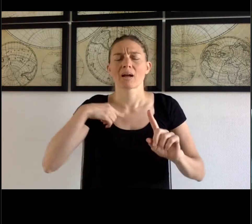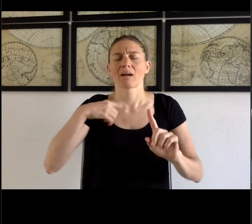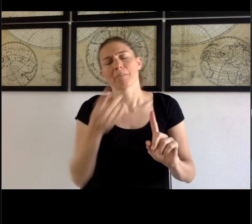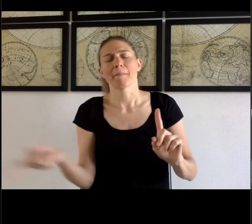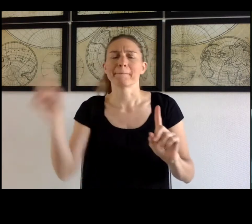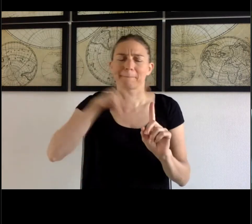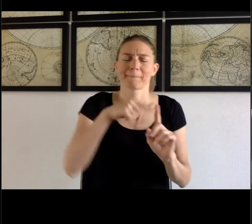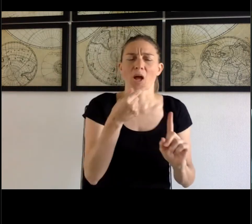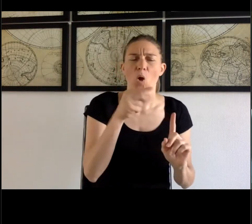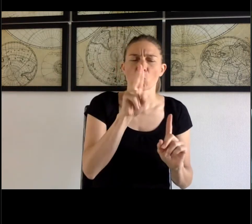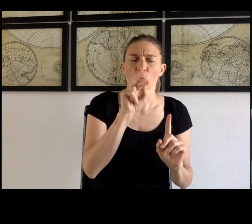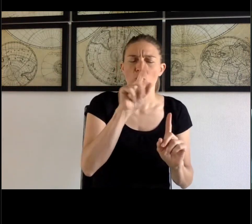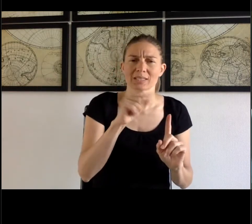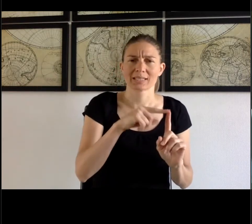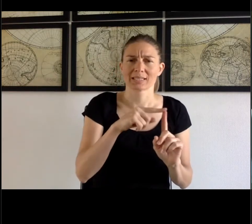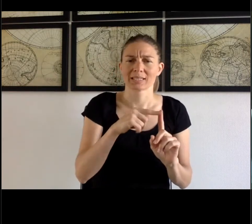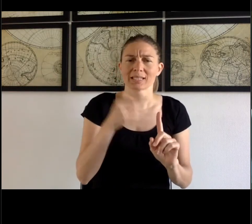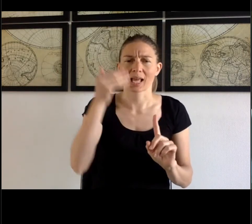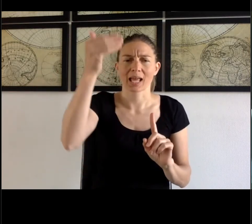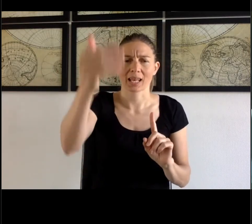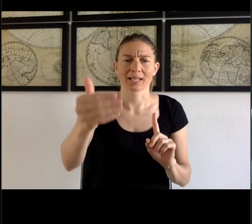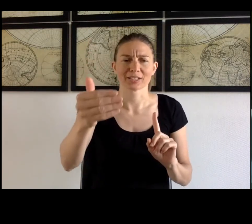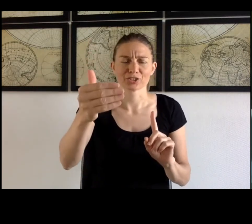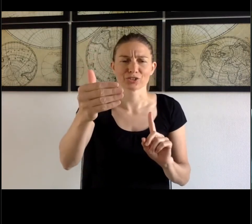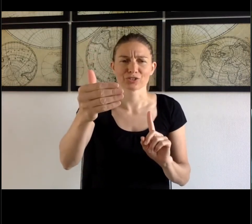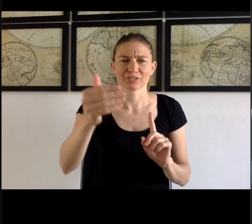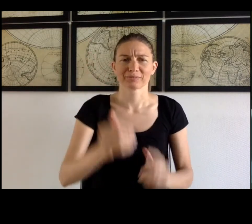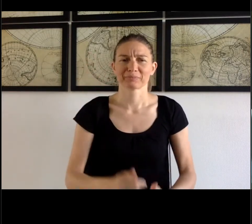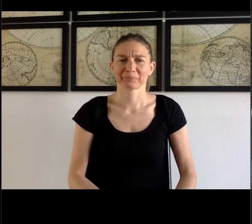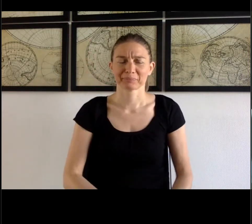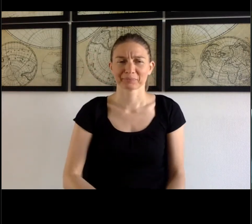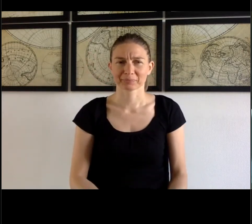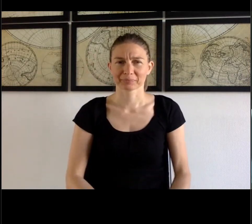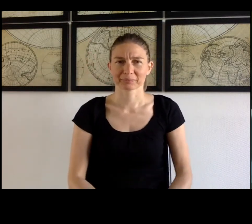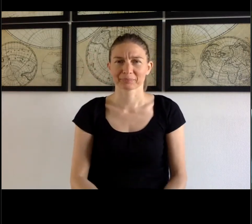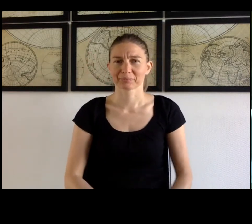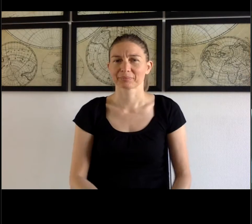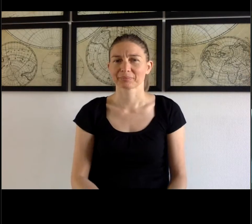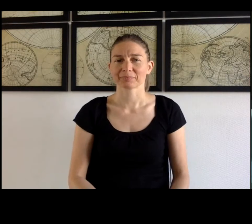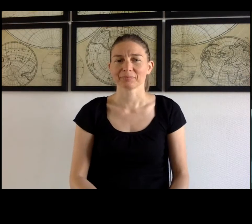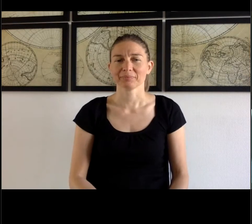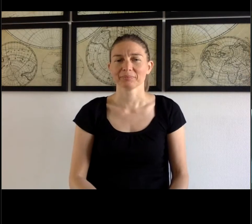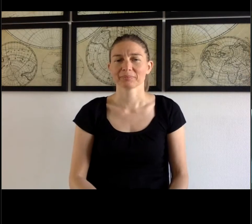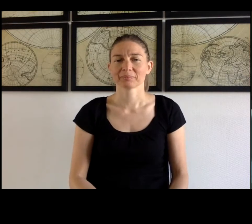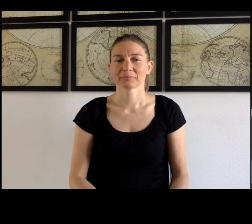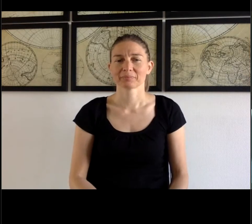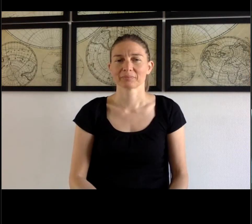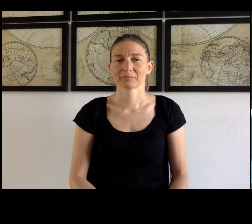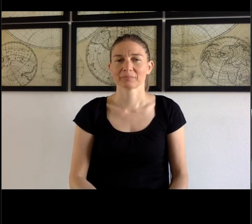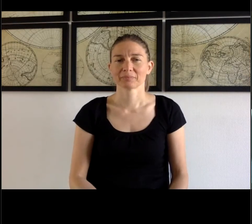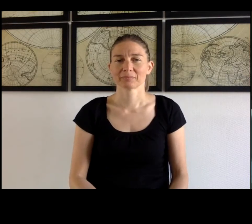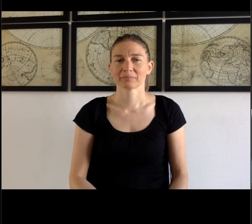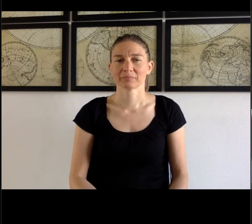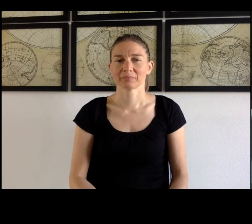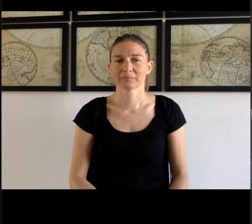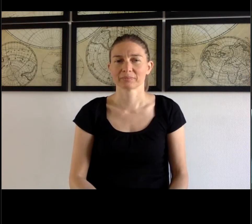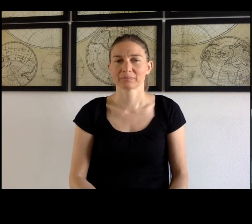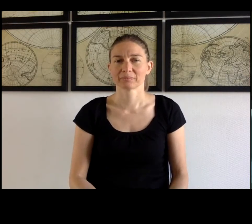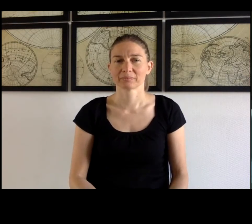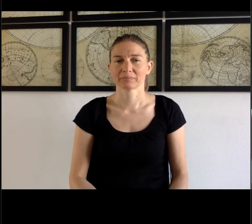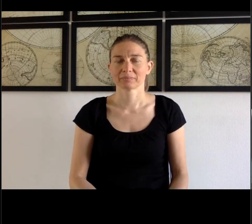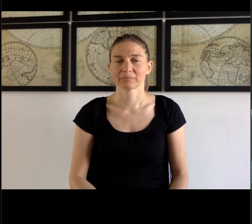when if we can re-establish the connection. In the meantime, what we will do is we will hand over